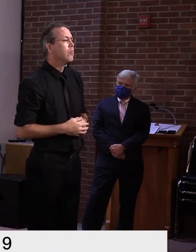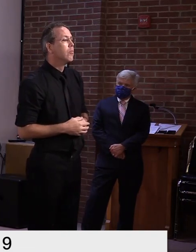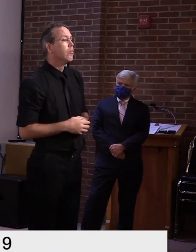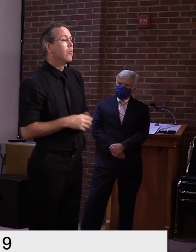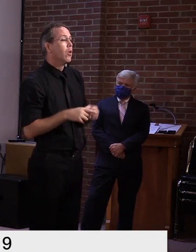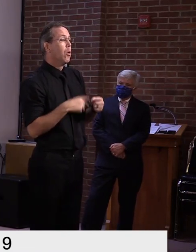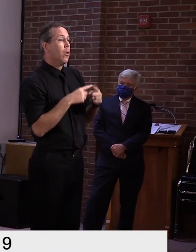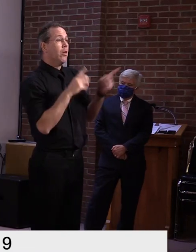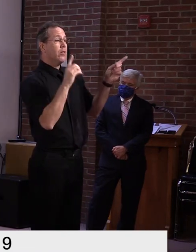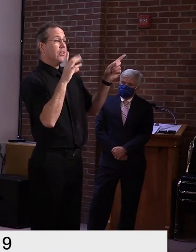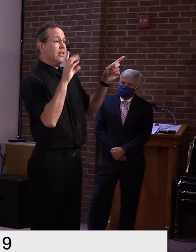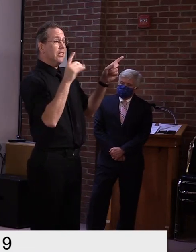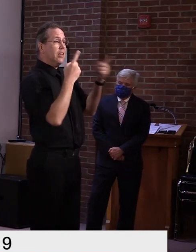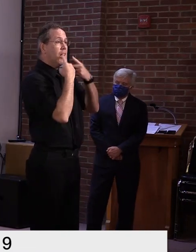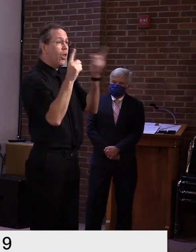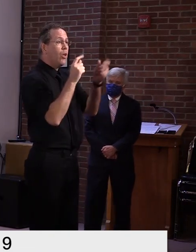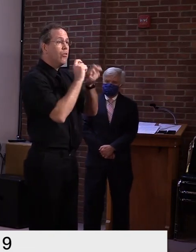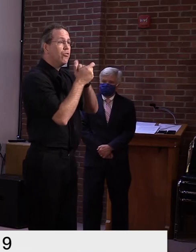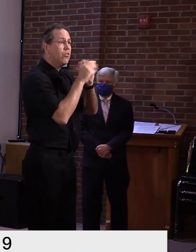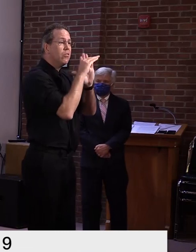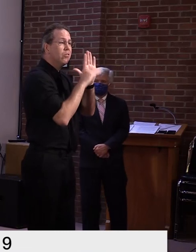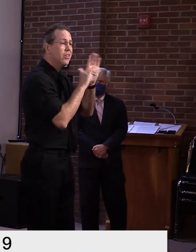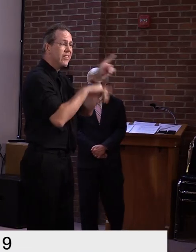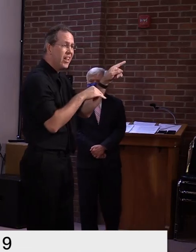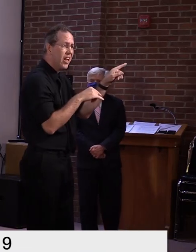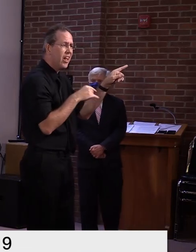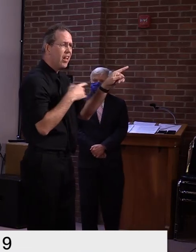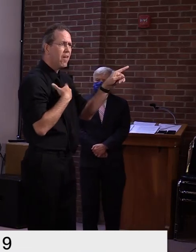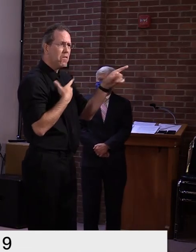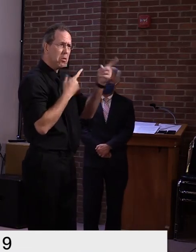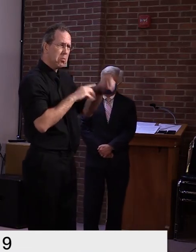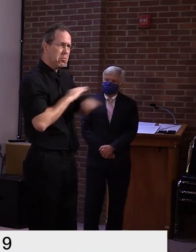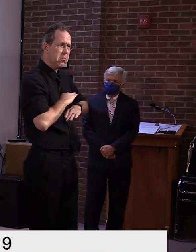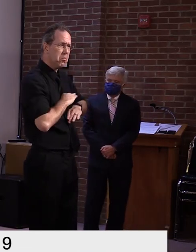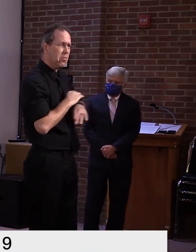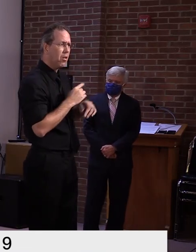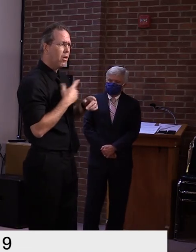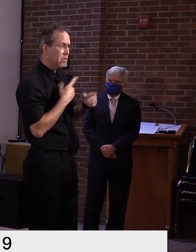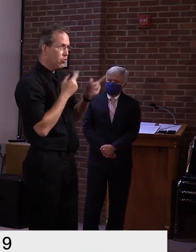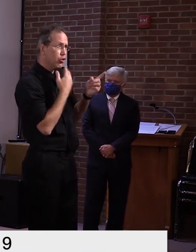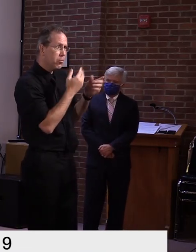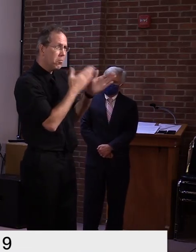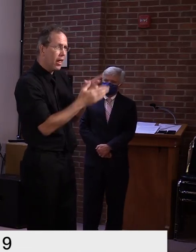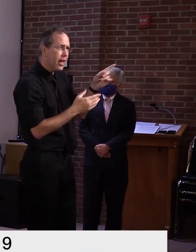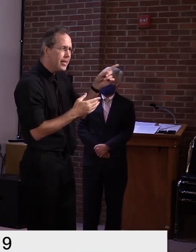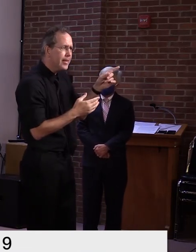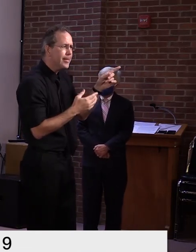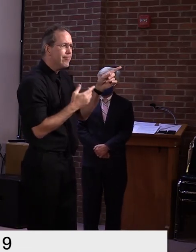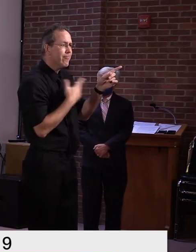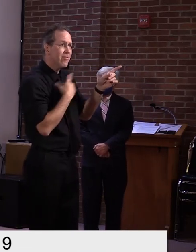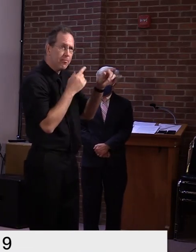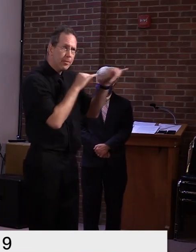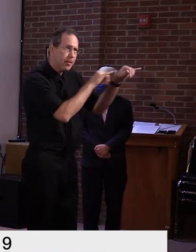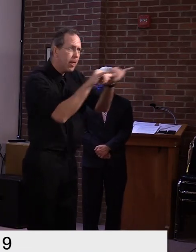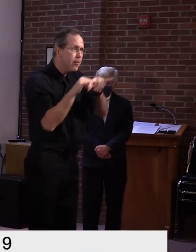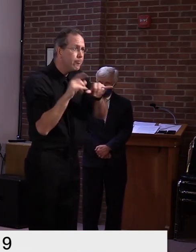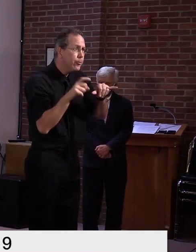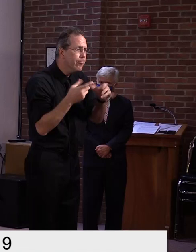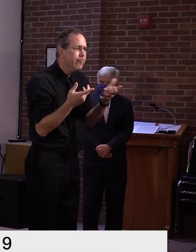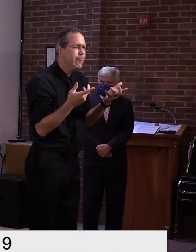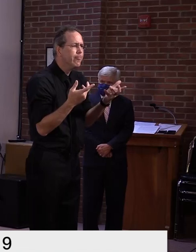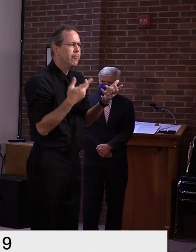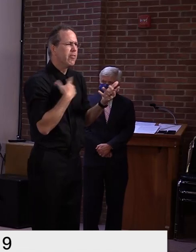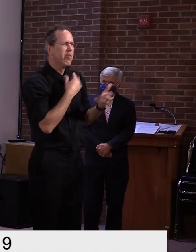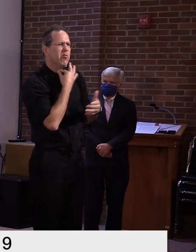were apprehensive like everyone else. But we thought we had a plan that would fit Vermont. So we stayed on that plan.